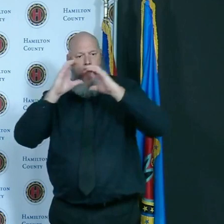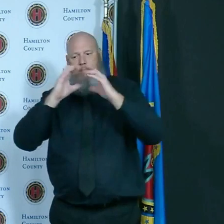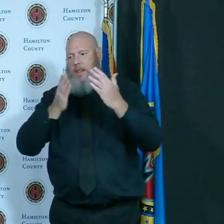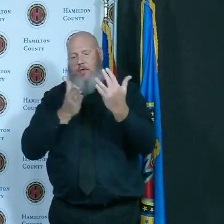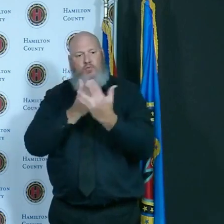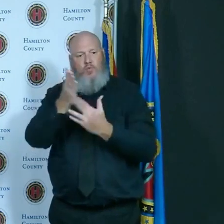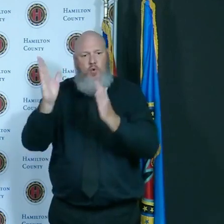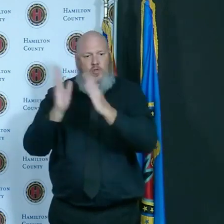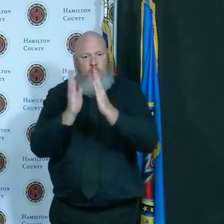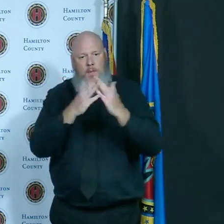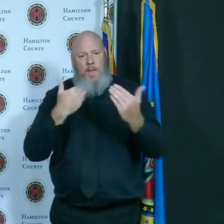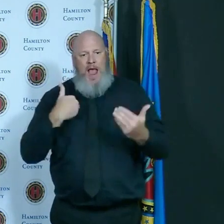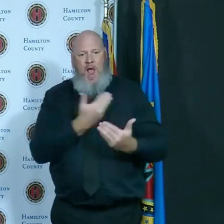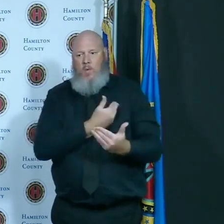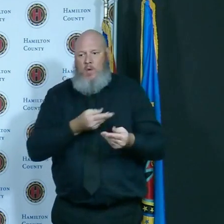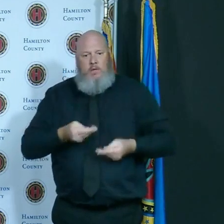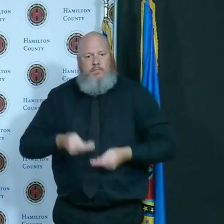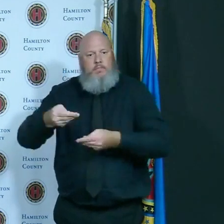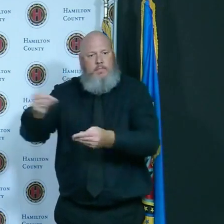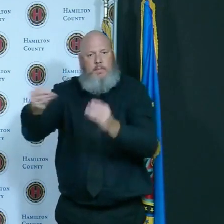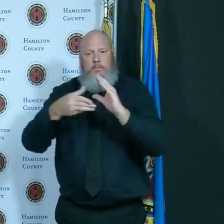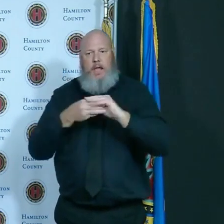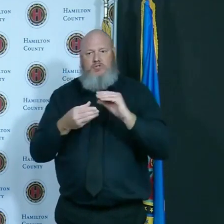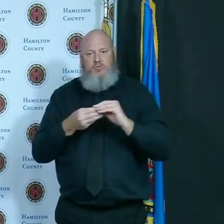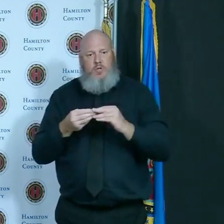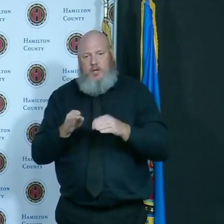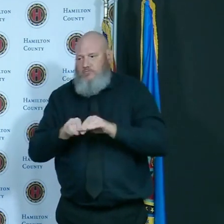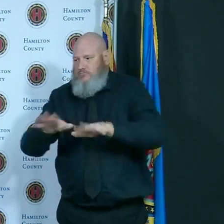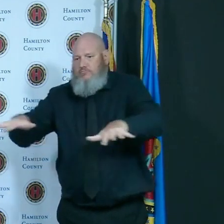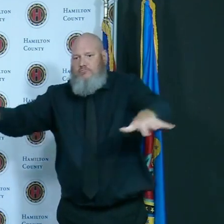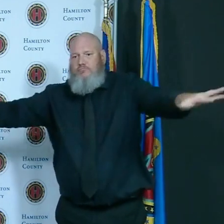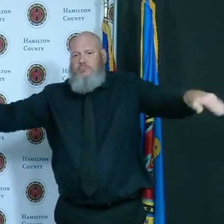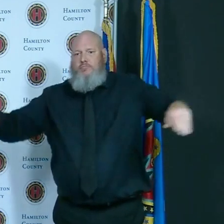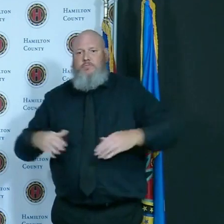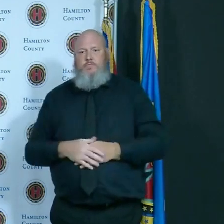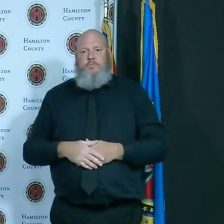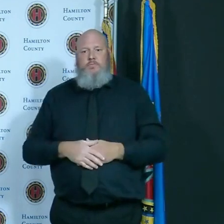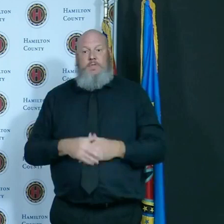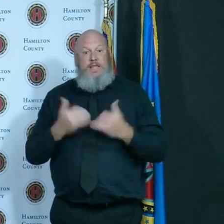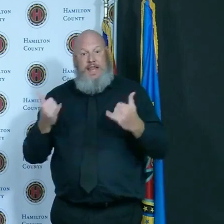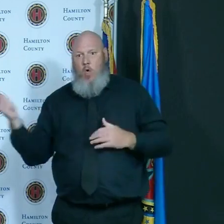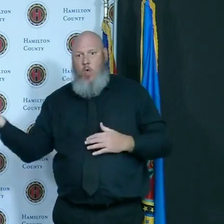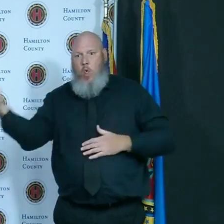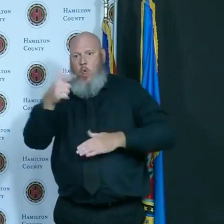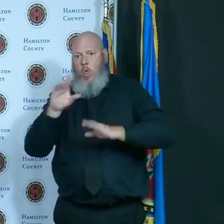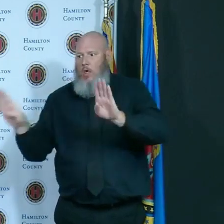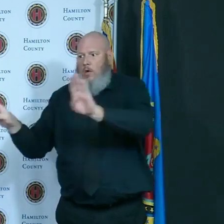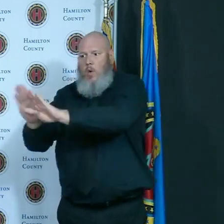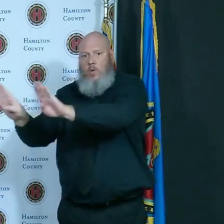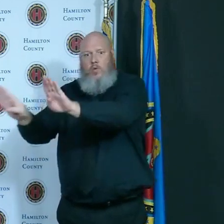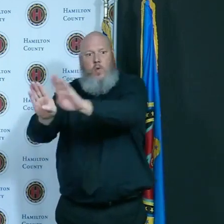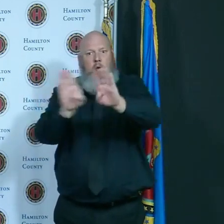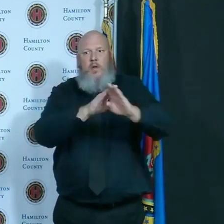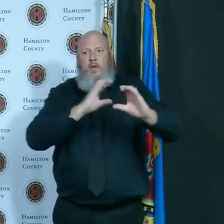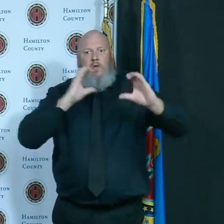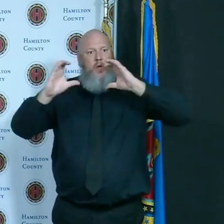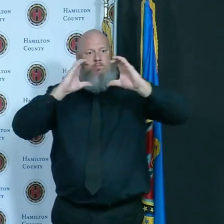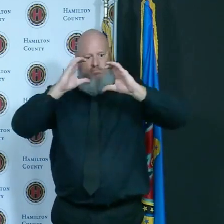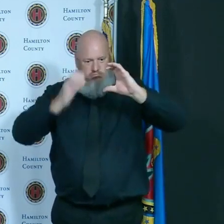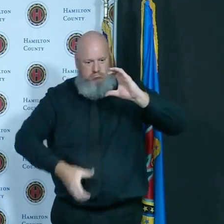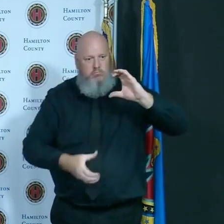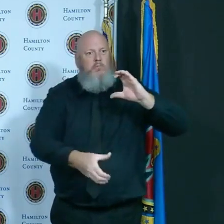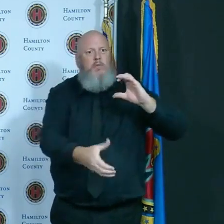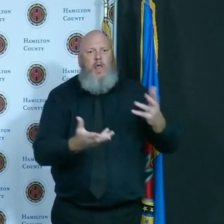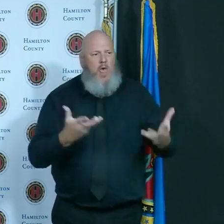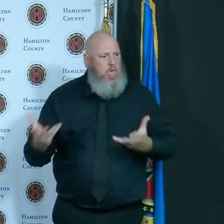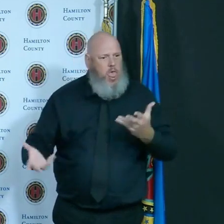severe. And the way that we communicated has been impacted. So that means we're going to have to come up with more innovative ways so that